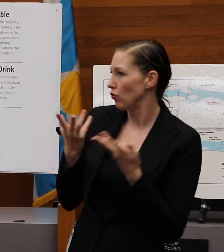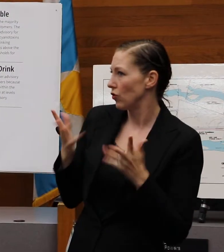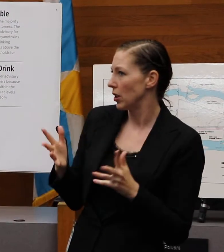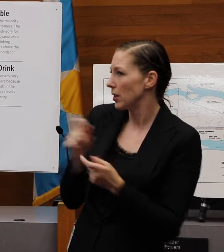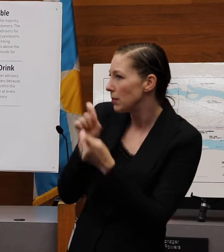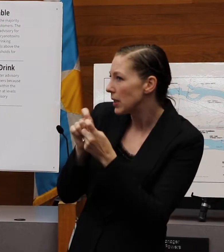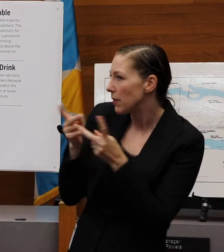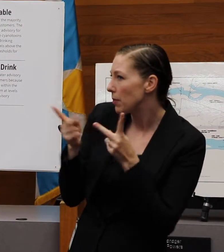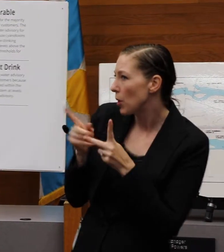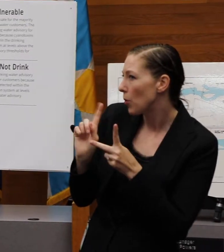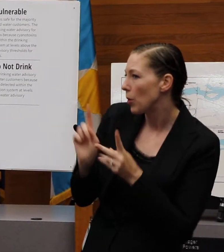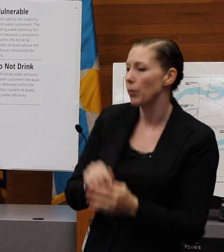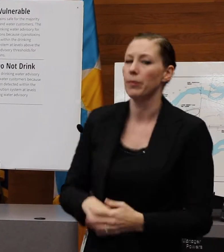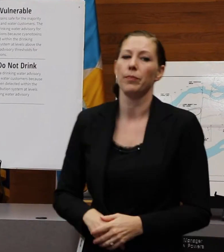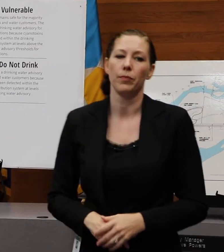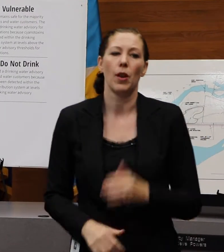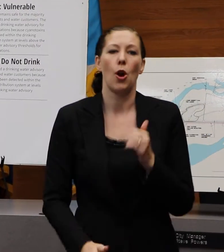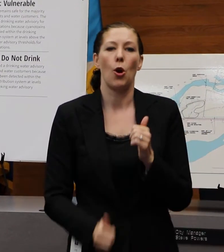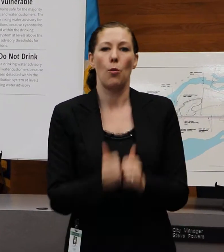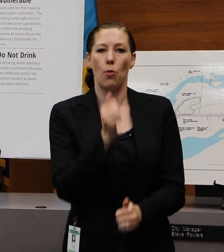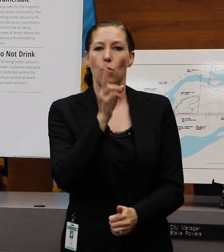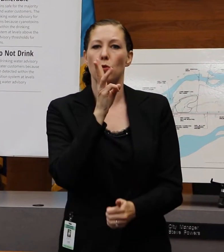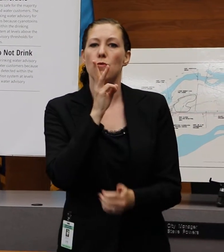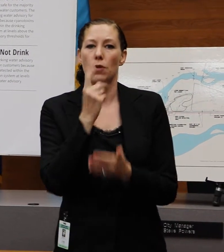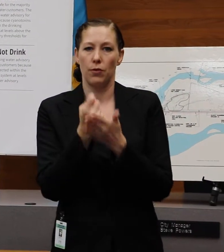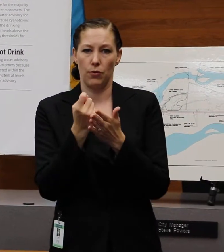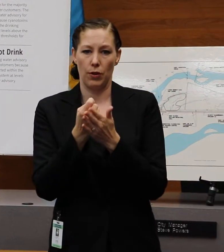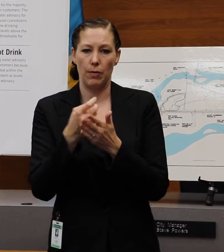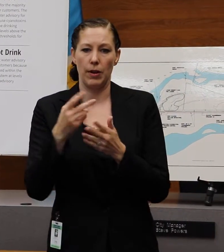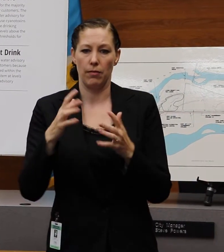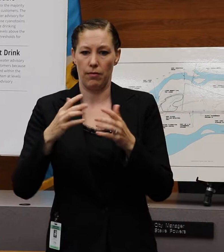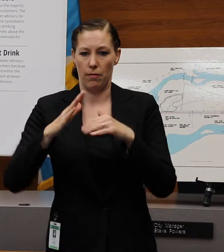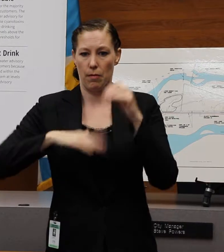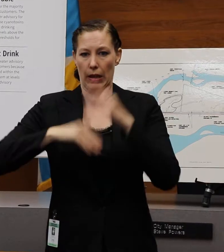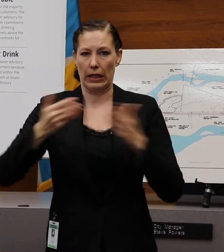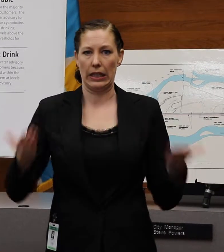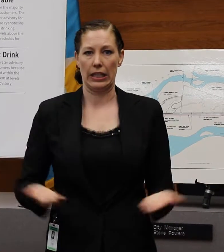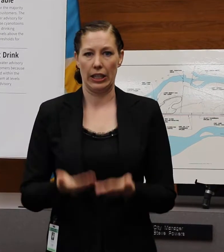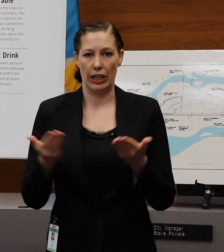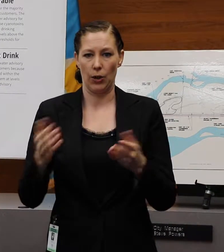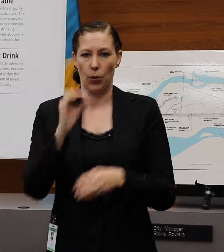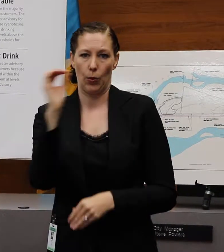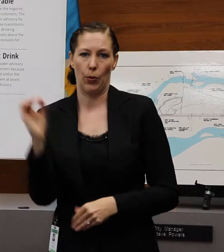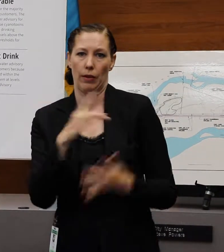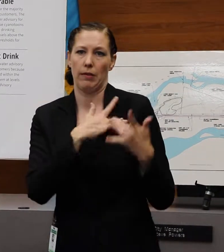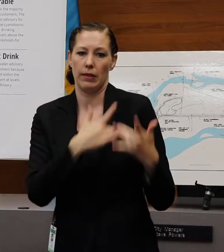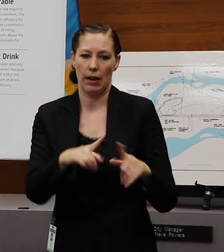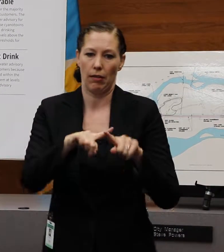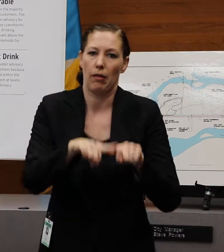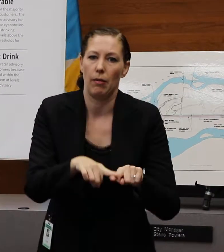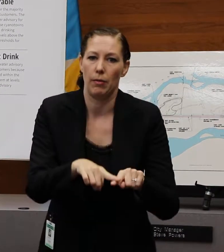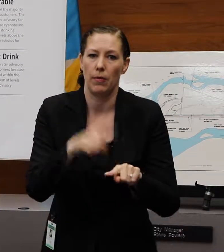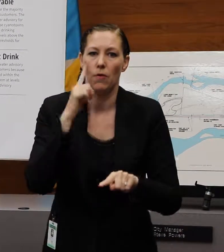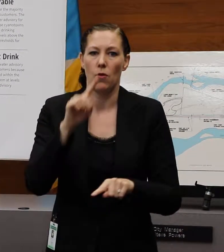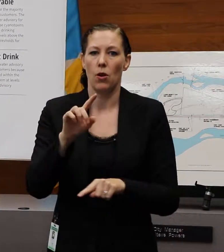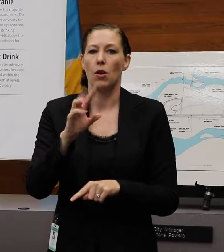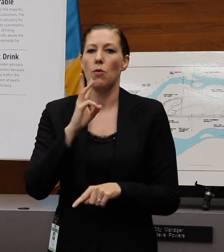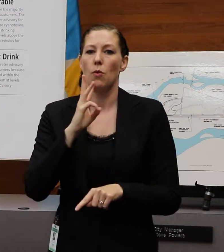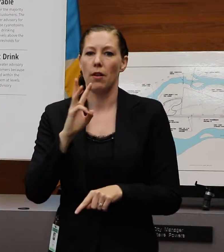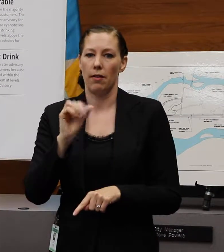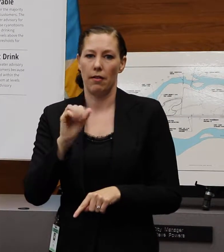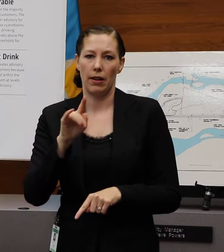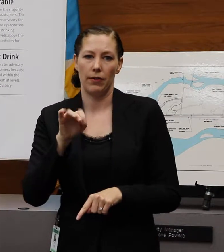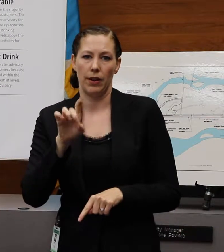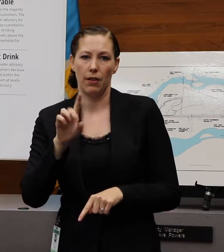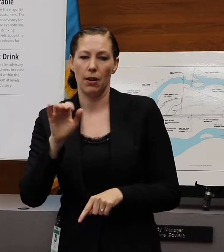locations. Yeah, most water treatment plants here in Oregon rely on powdered activated carbon, largely for taste and odor. A lot